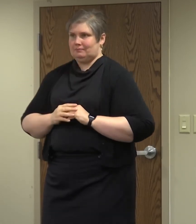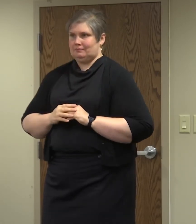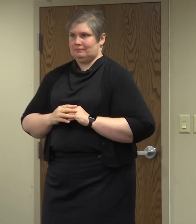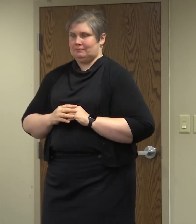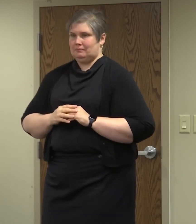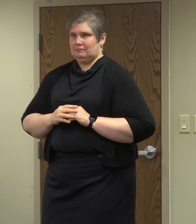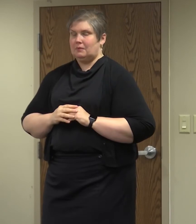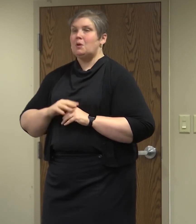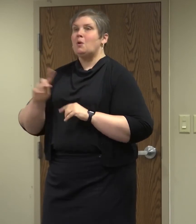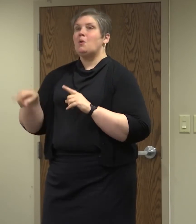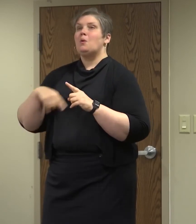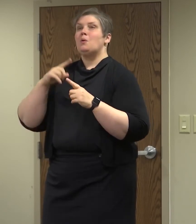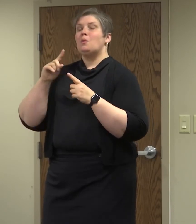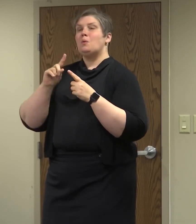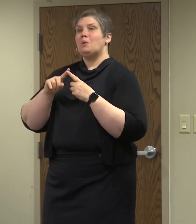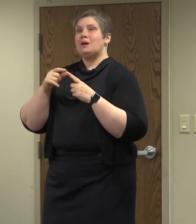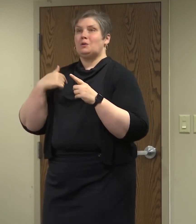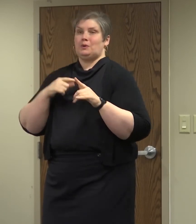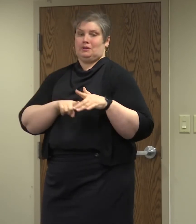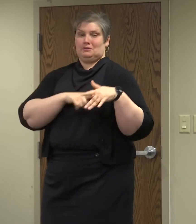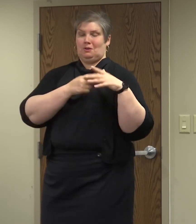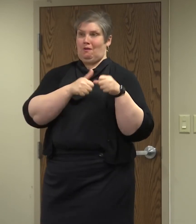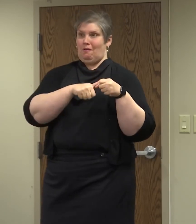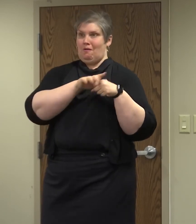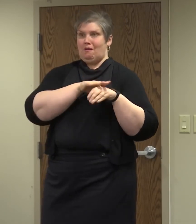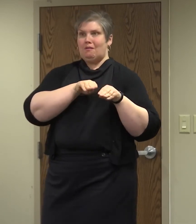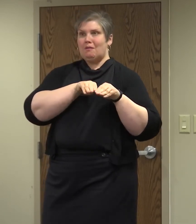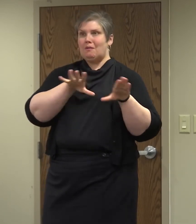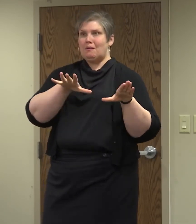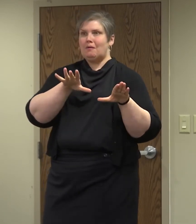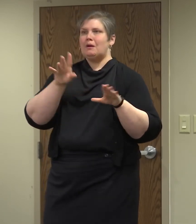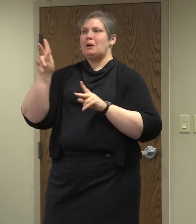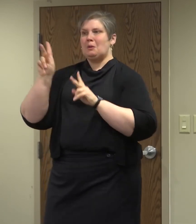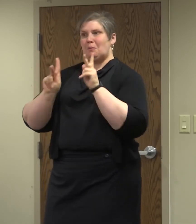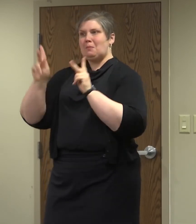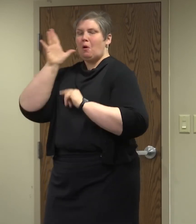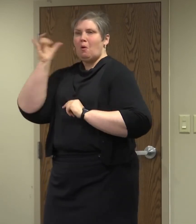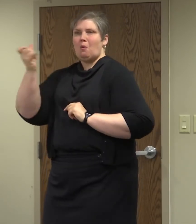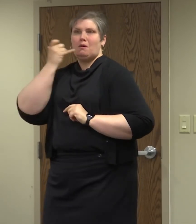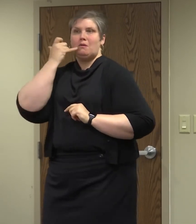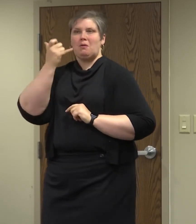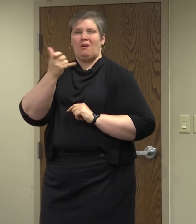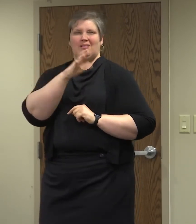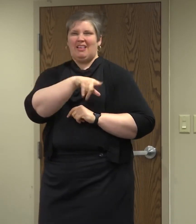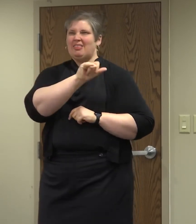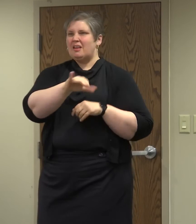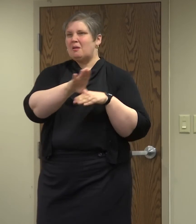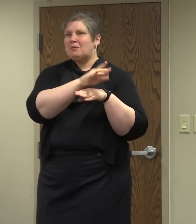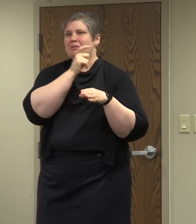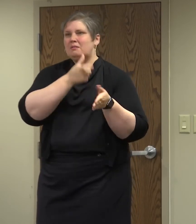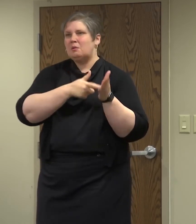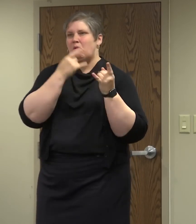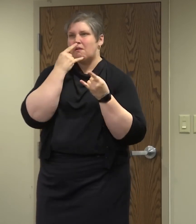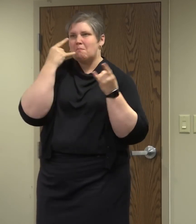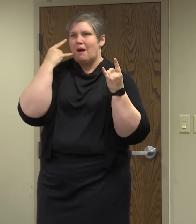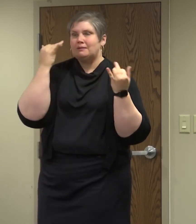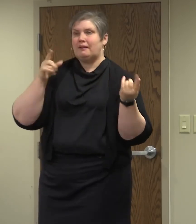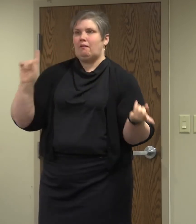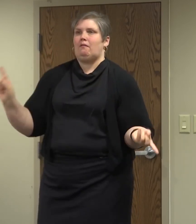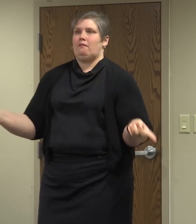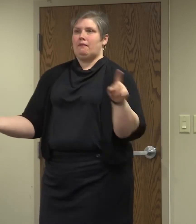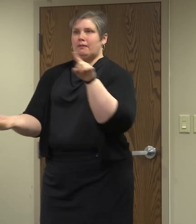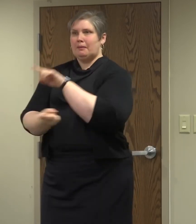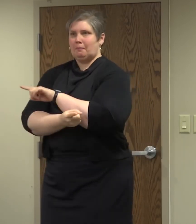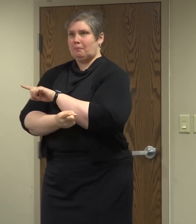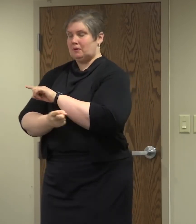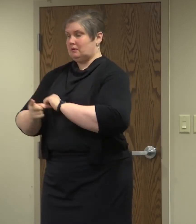public. They're having a hard time. They have signs up. We have a mandate in the state of Illinois.